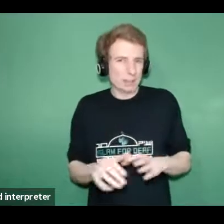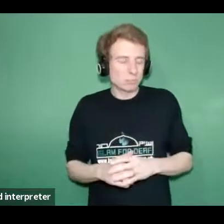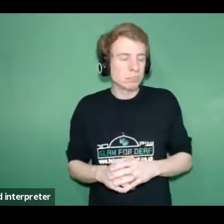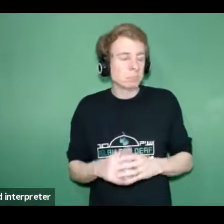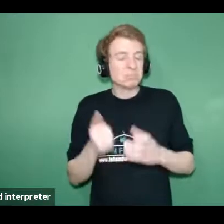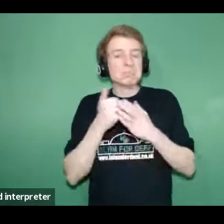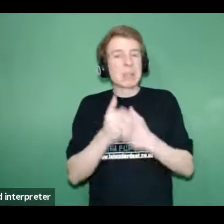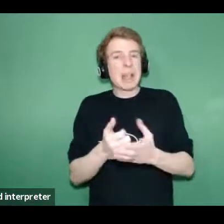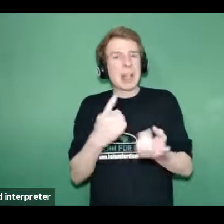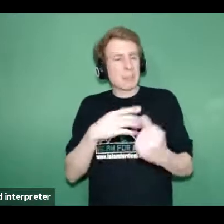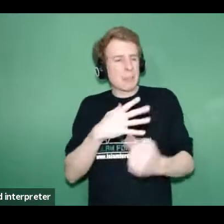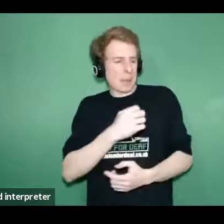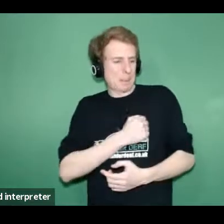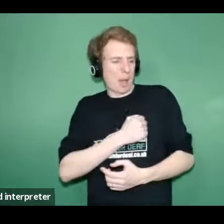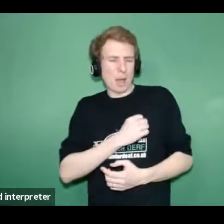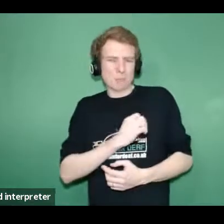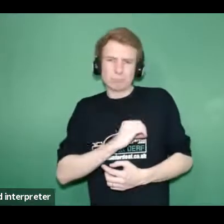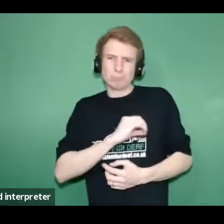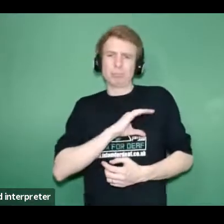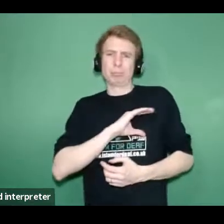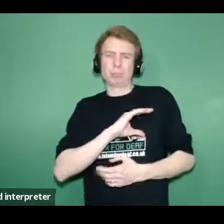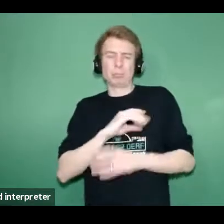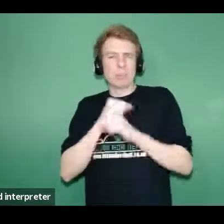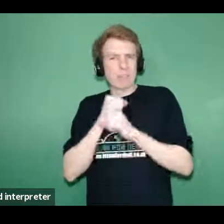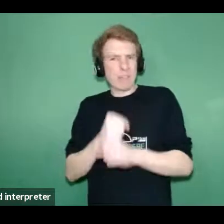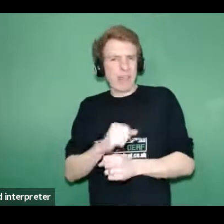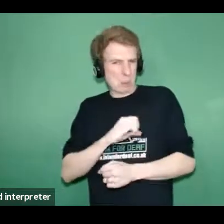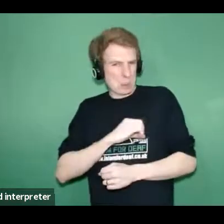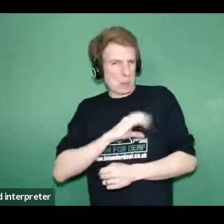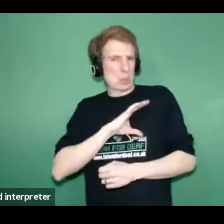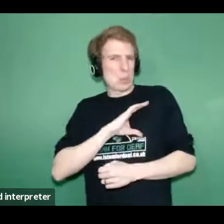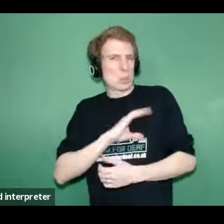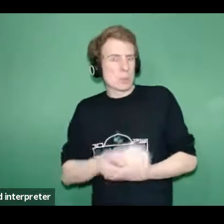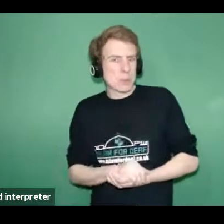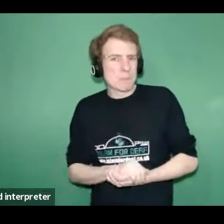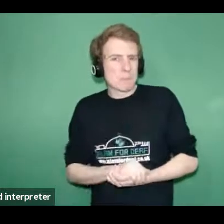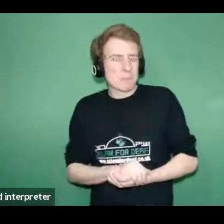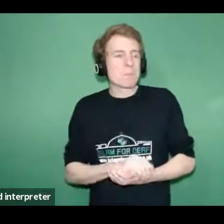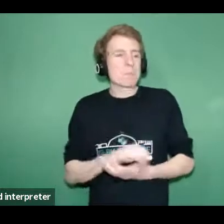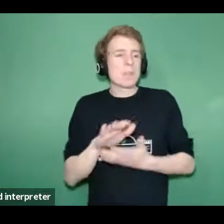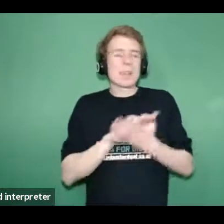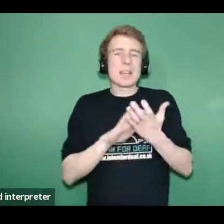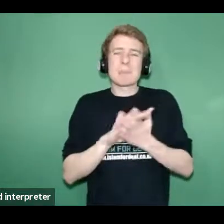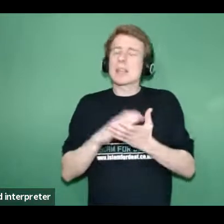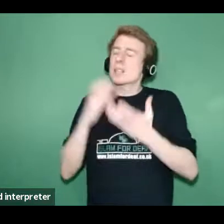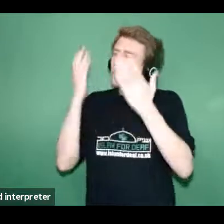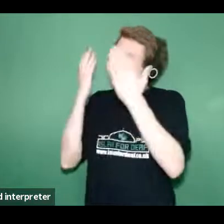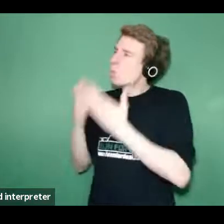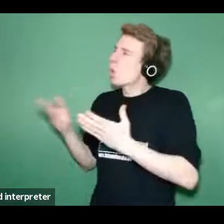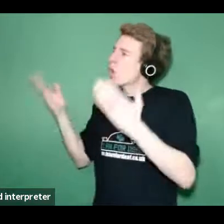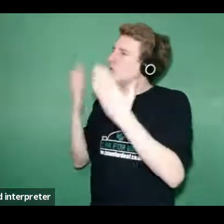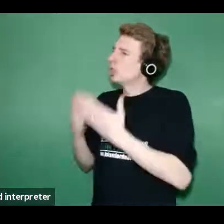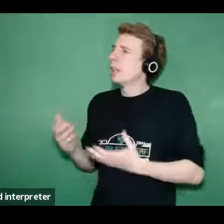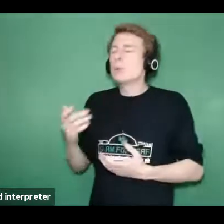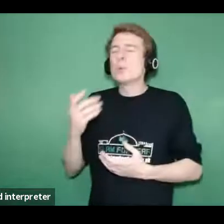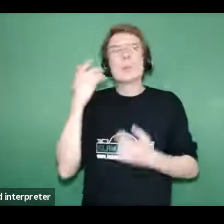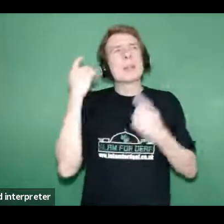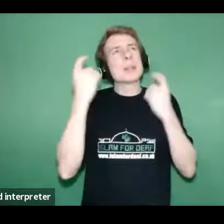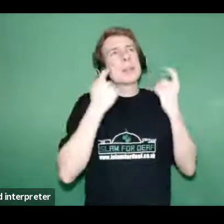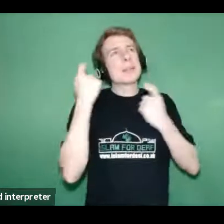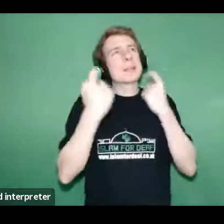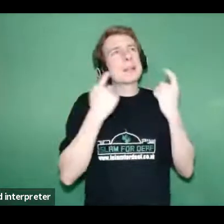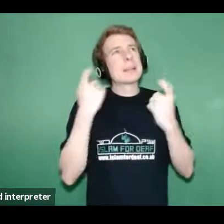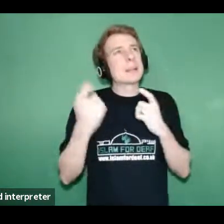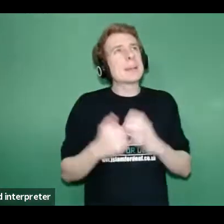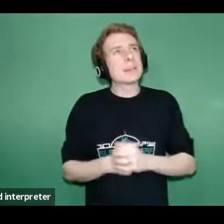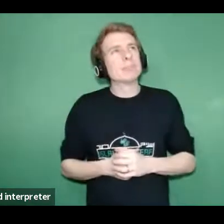Iman, is that they ponder upon the acts of worship in a general sense, and upon the Quran and its meanings in